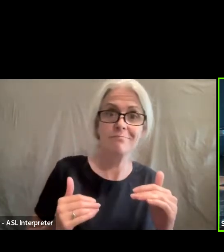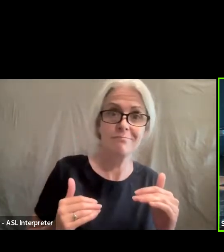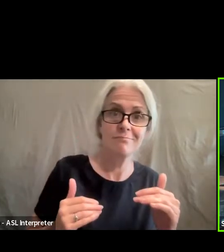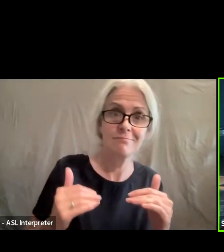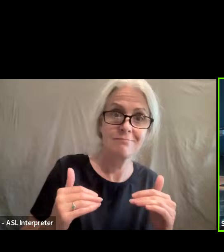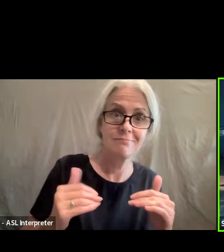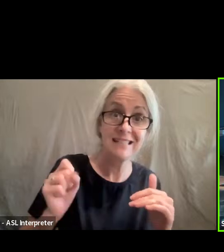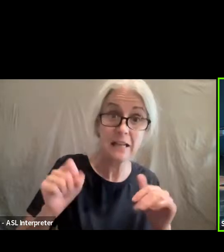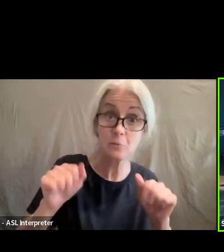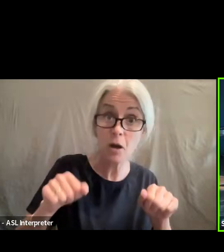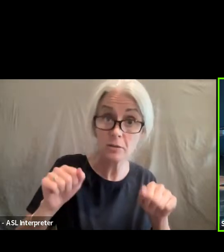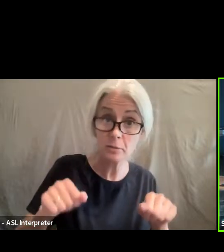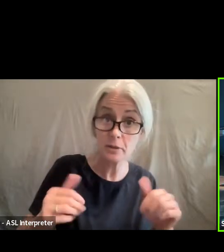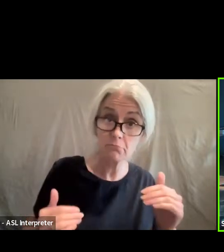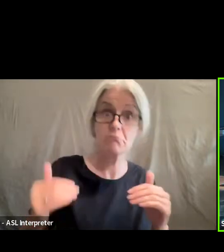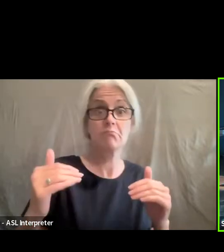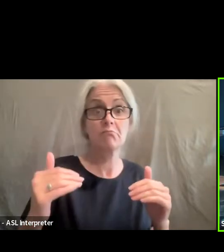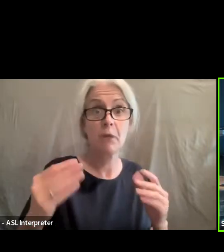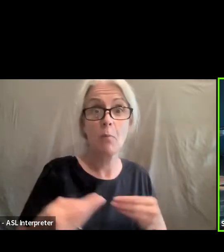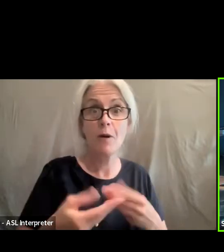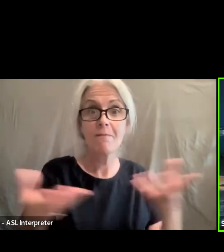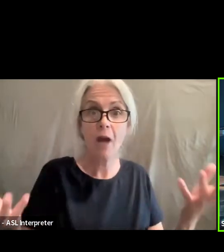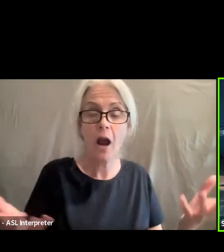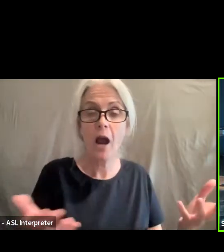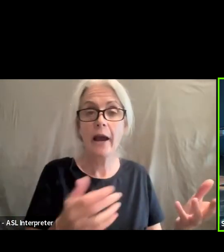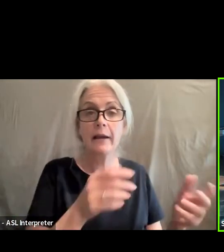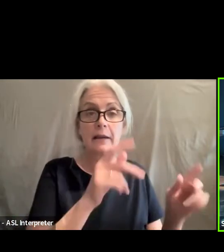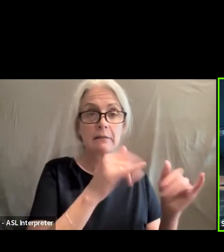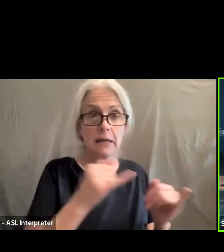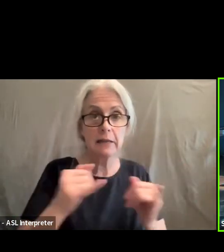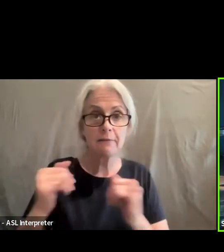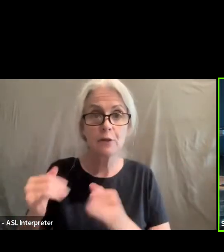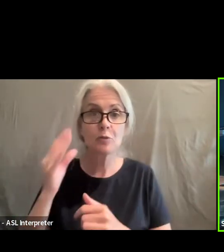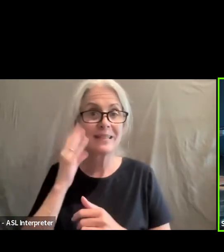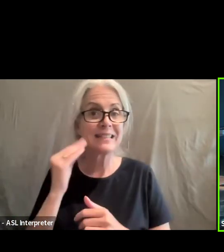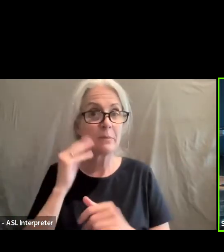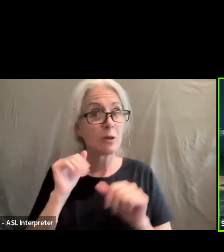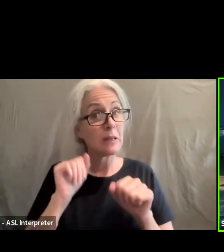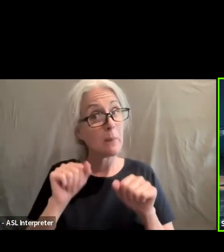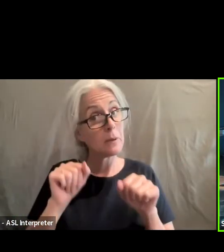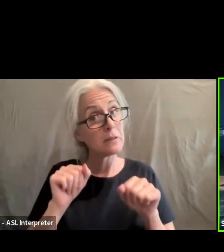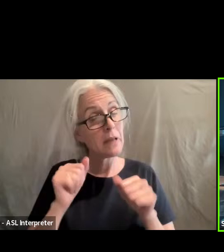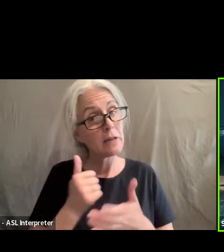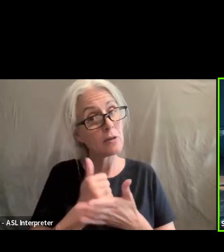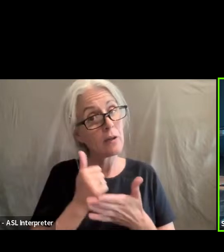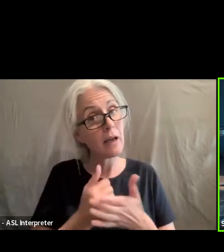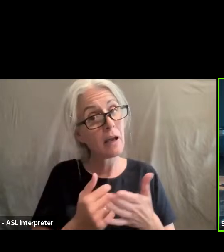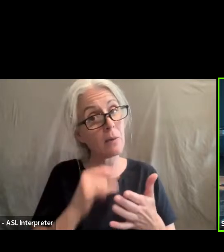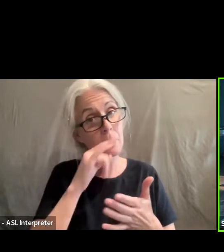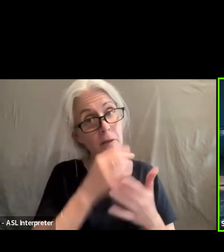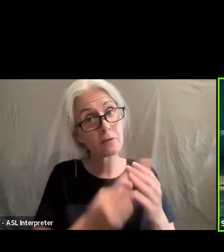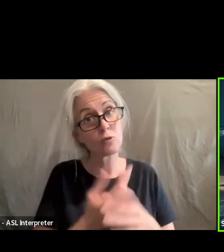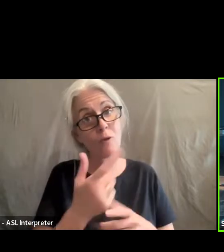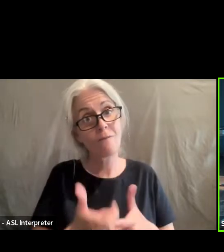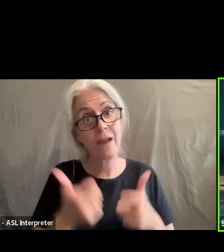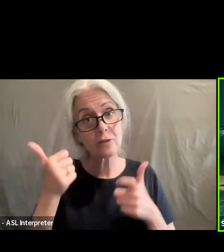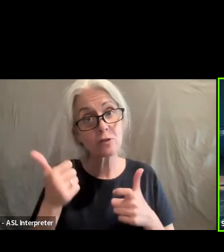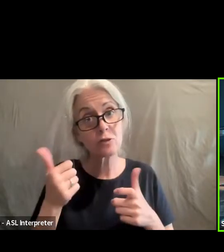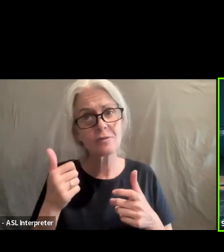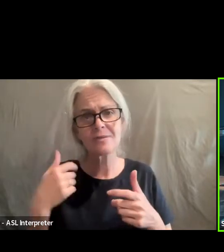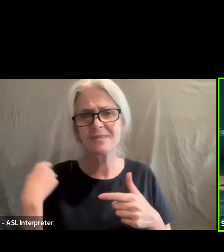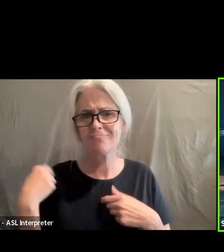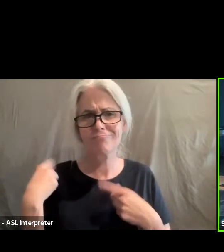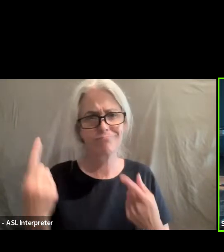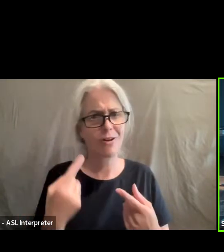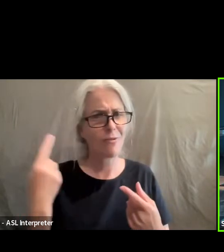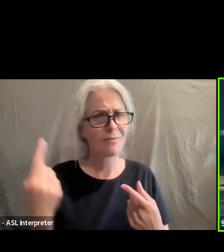the possibility of providing a kind of personalized experience that could potentially help kids grow faster. It's always been the sort of like the